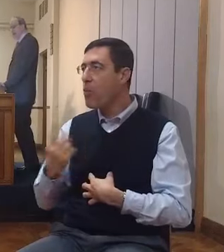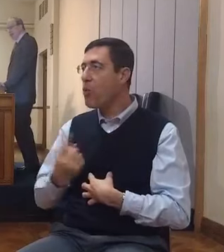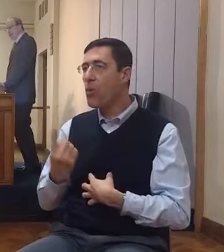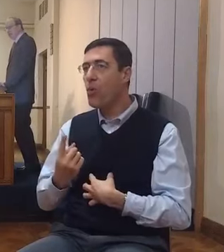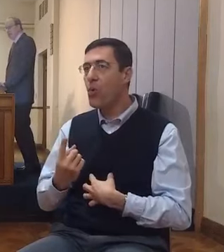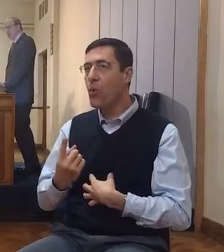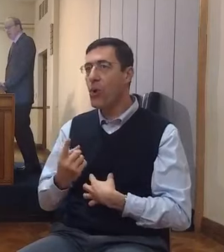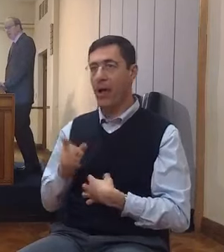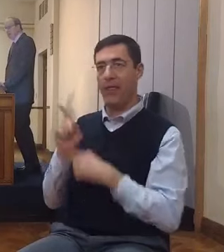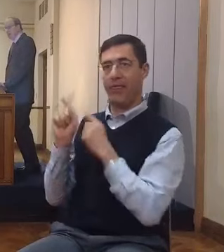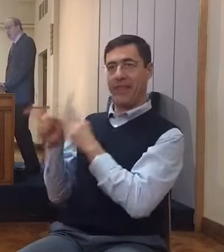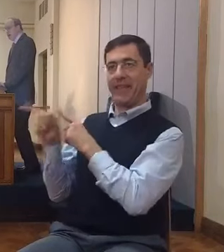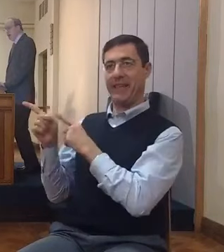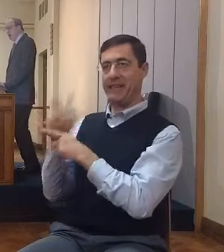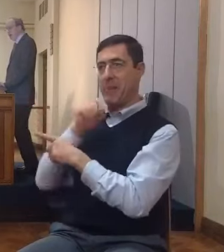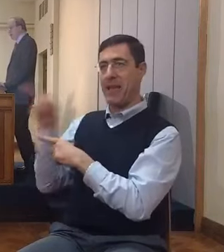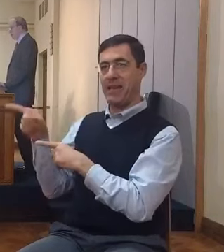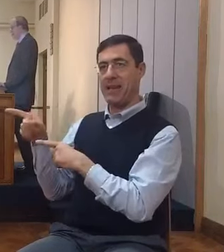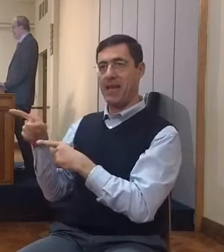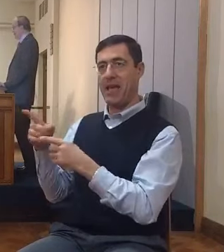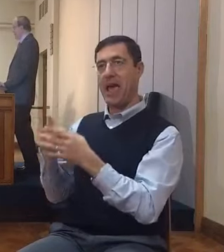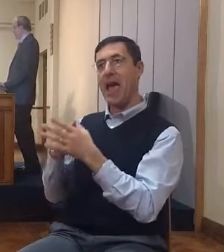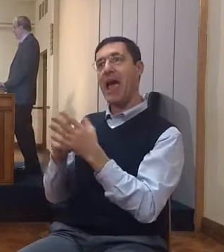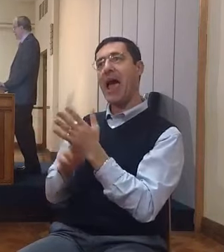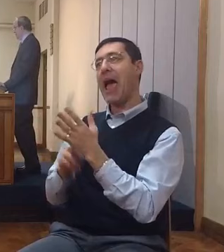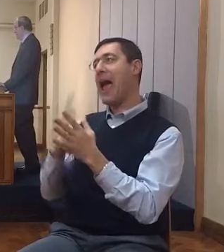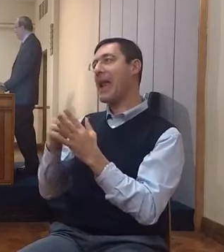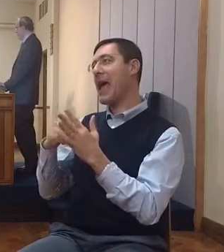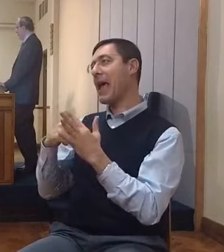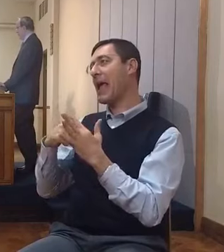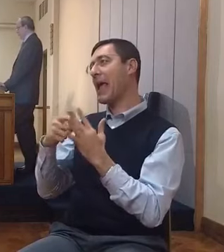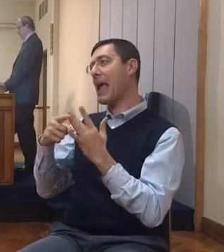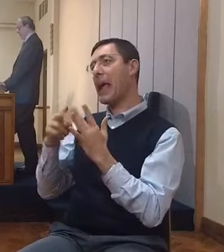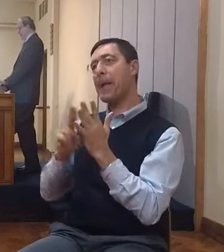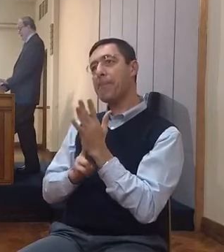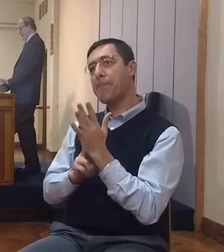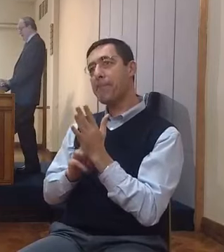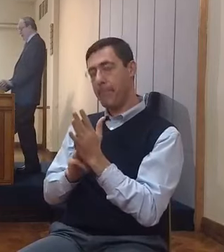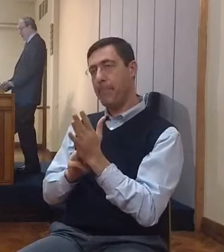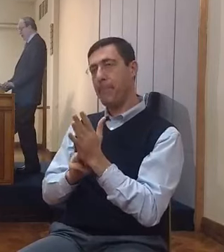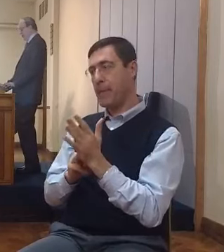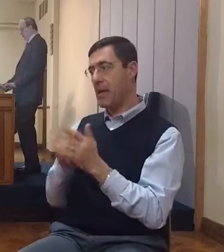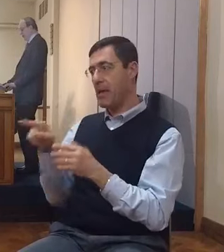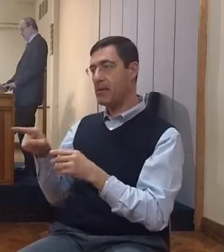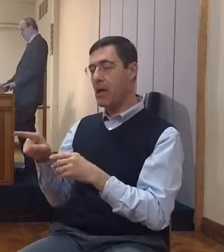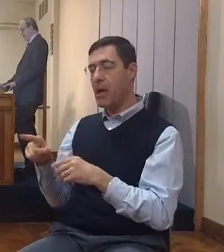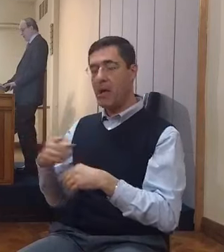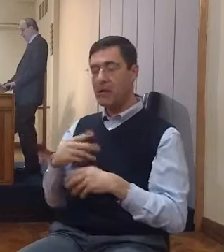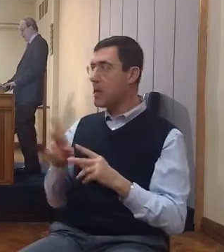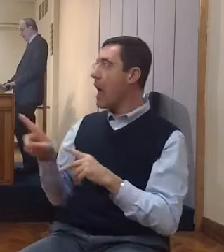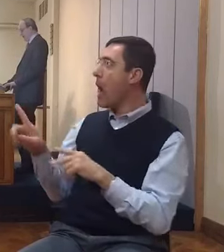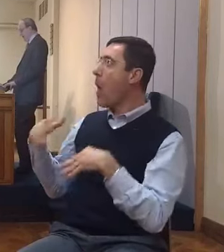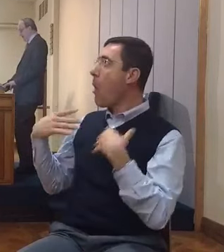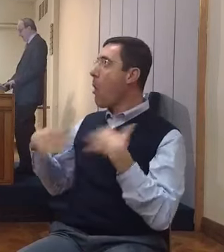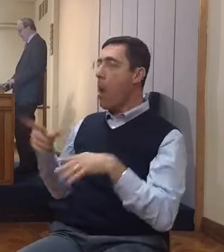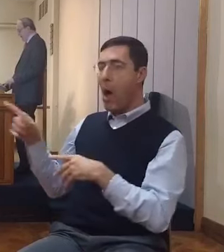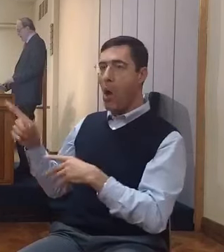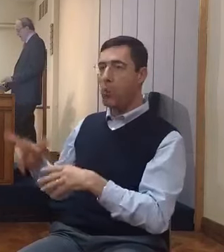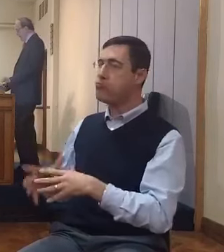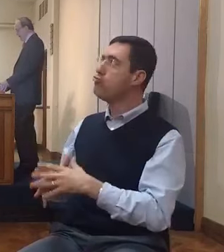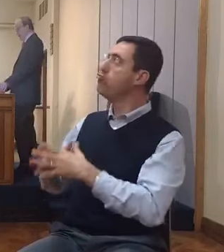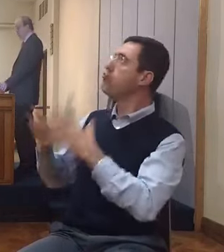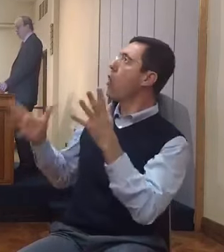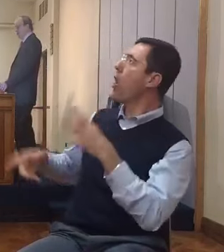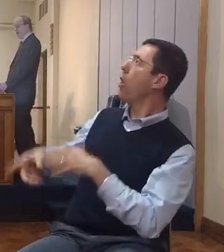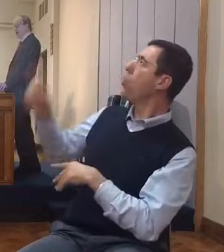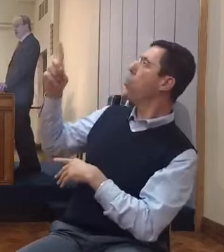the Anakim. The giants of the hills. I don't know how they know, but some experts insist they